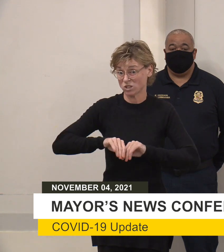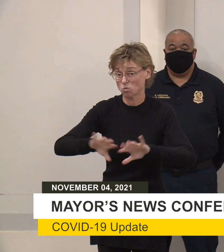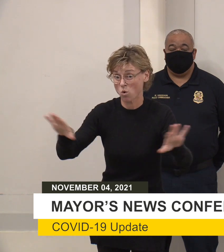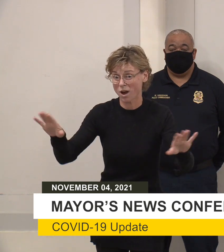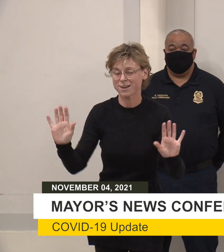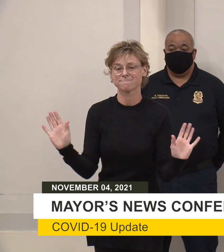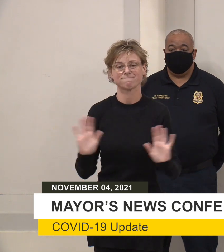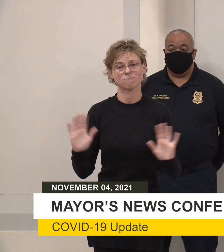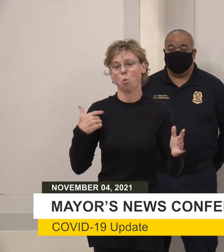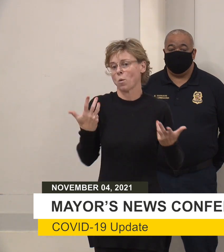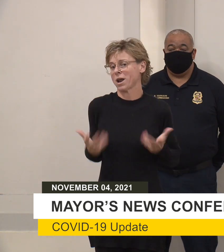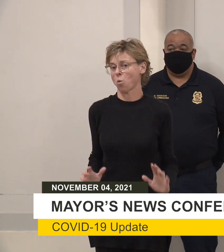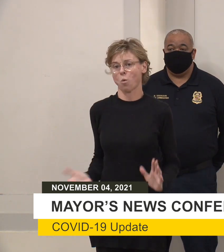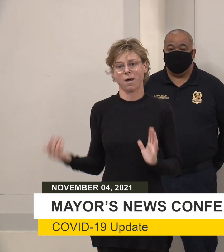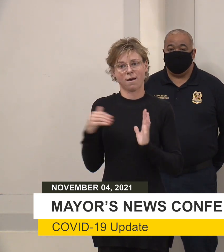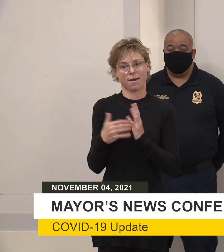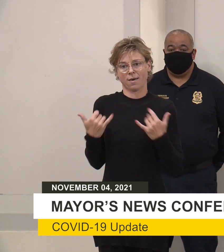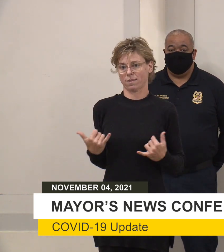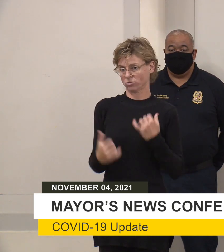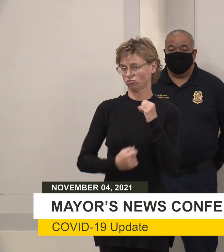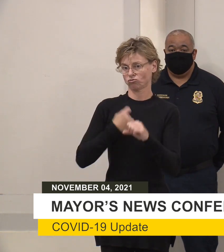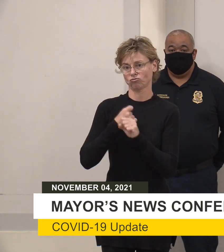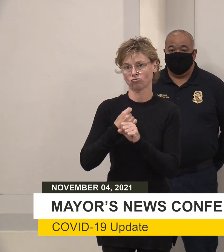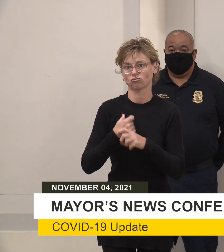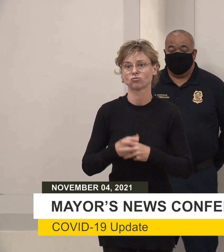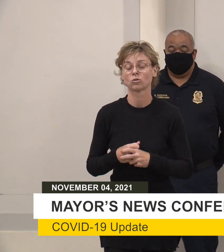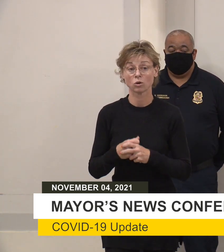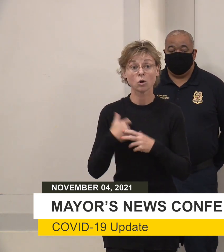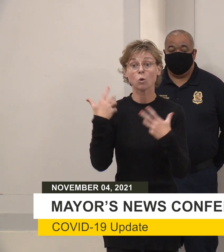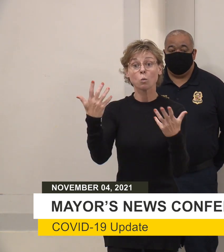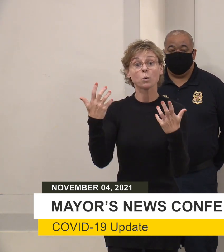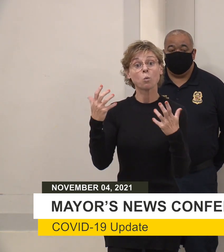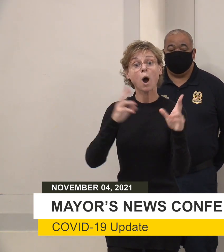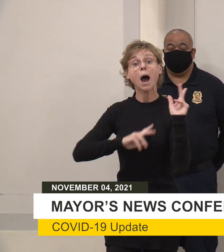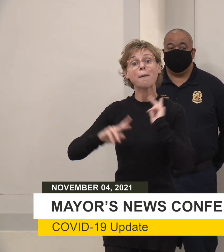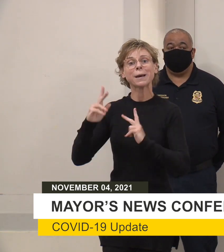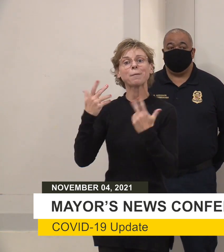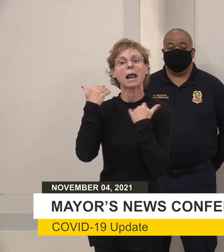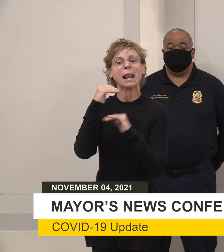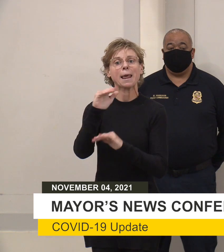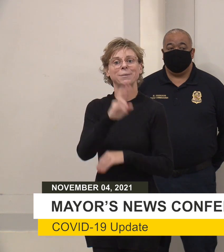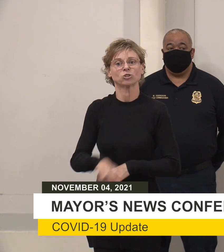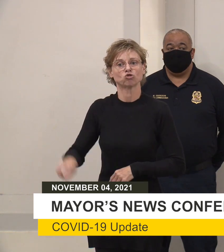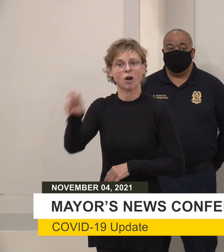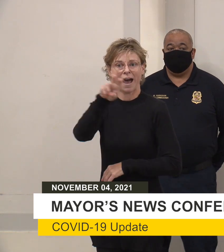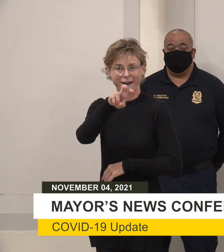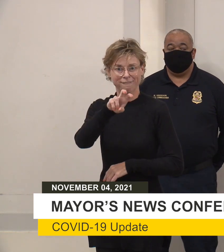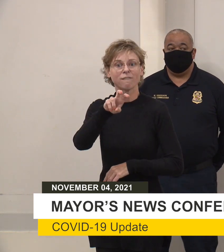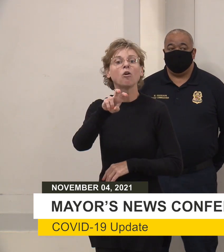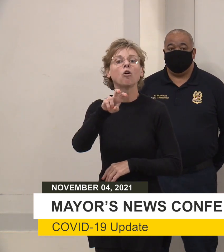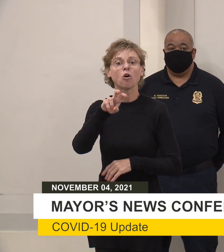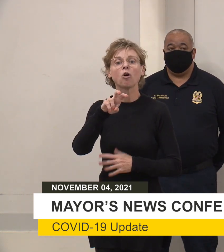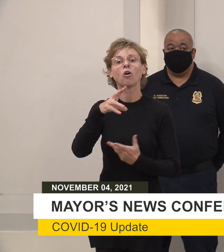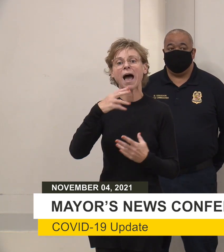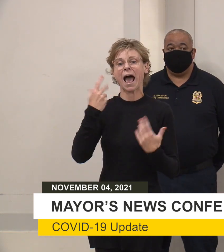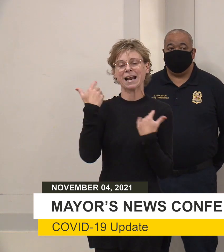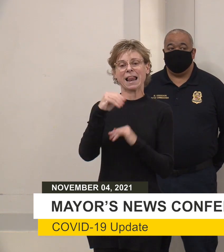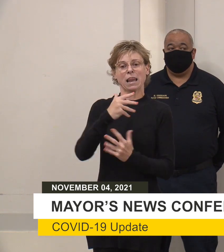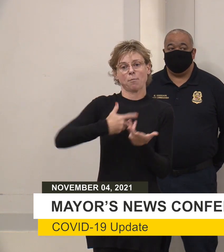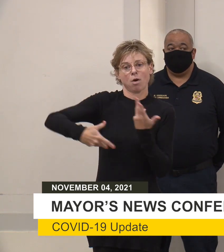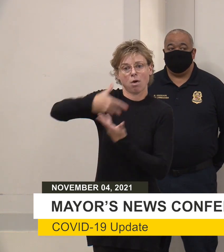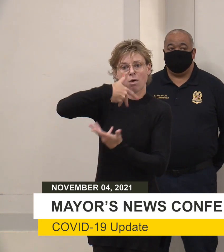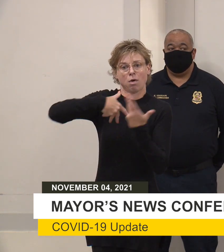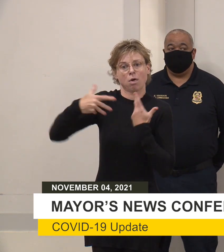make sure that that doesn't happen again this year. We want folks, again, to limit travel and large person events wherever possible,